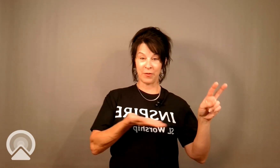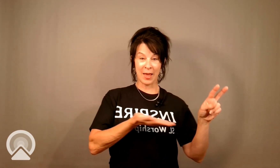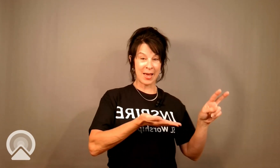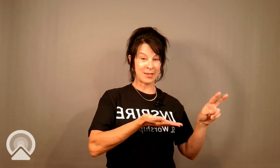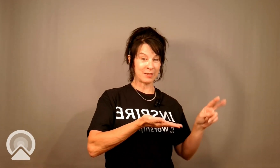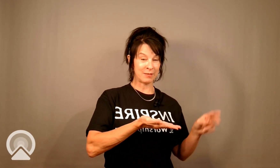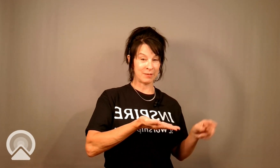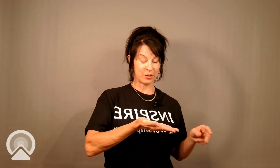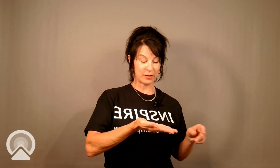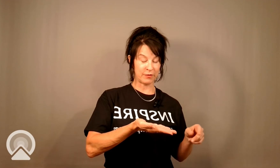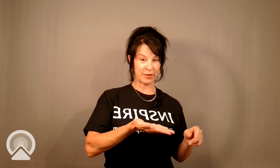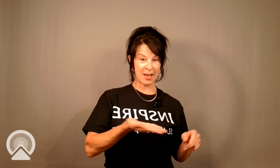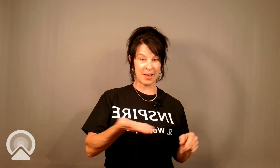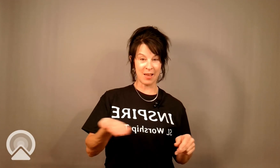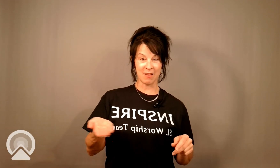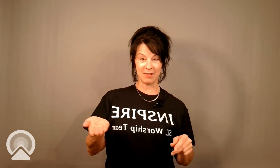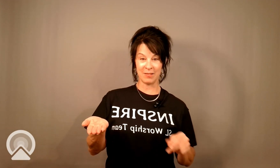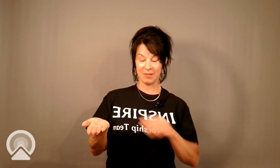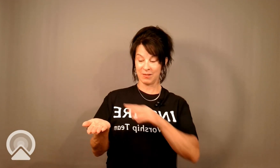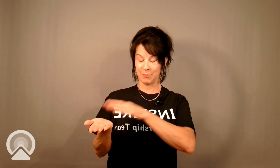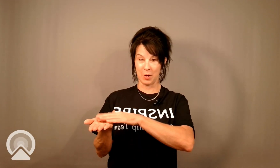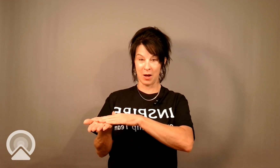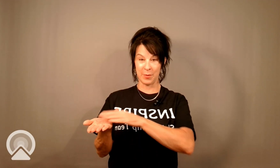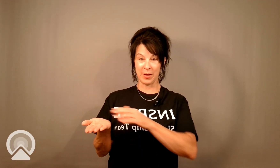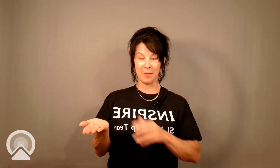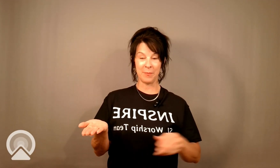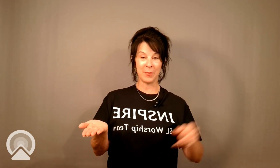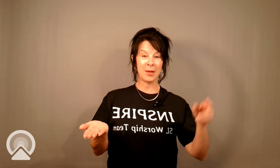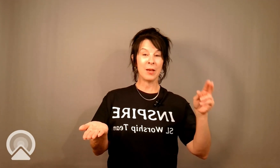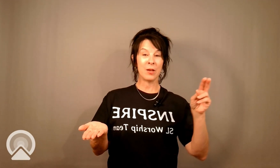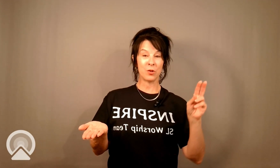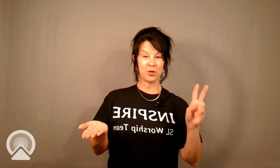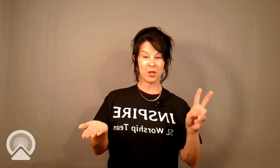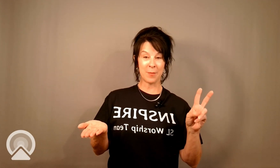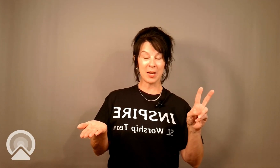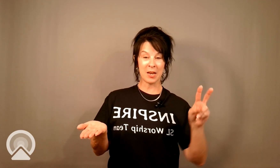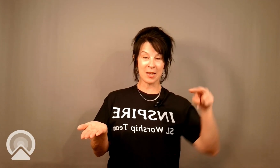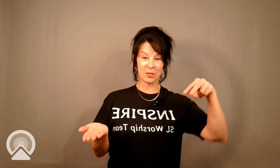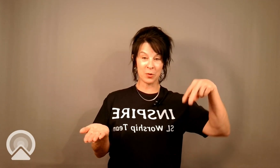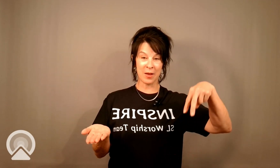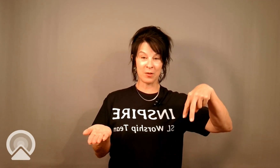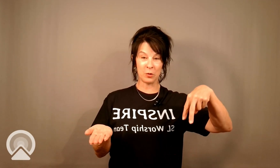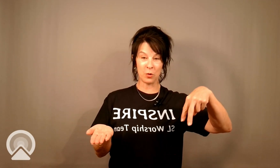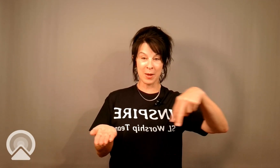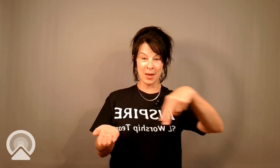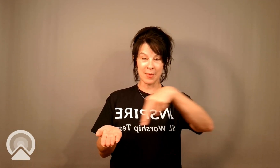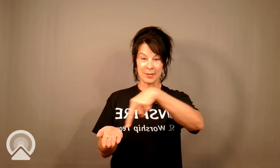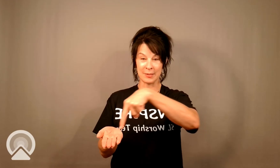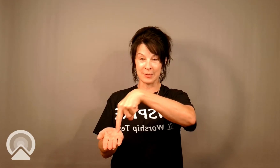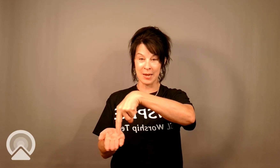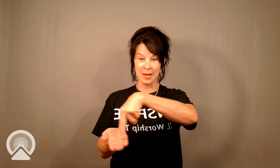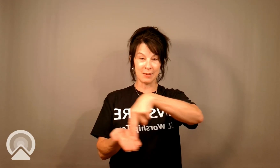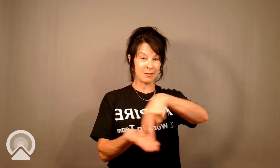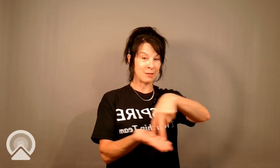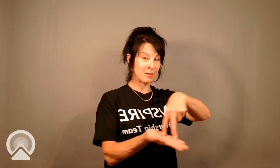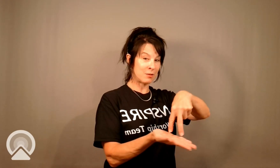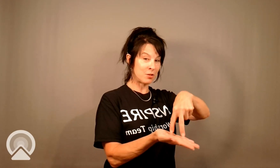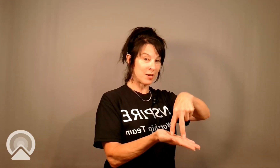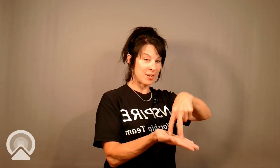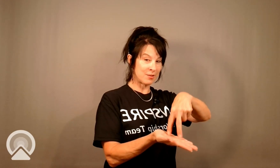flat, just flat out, palm up. Your dominant hand is going to have the little man that stands on your hand right